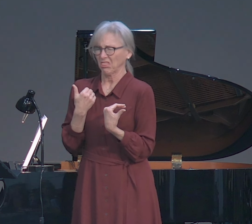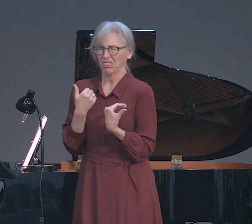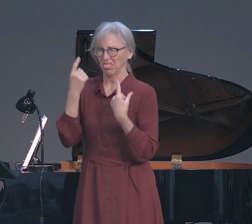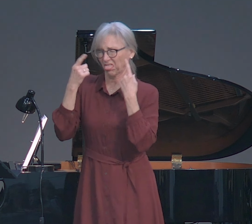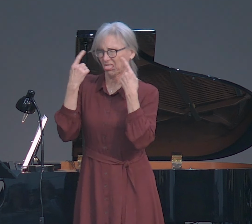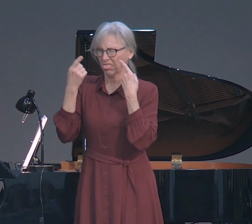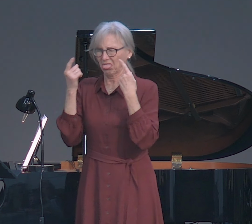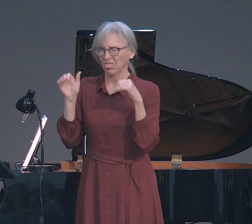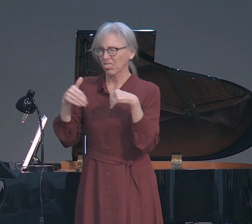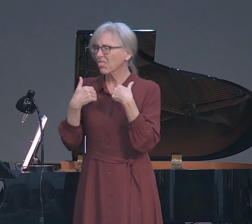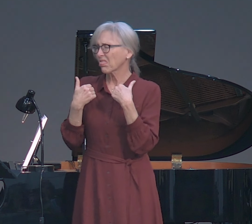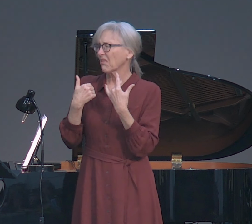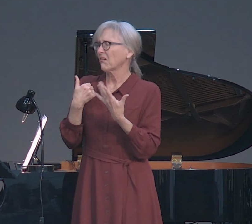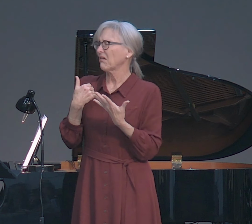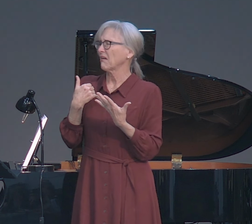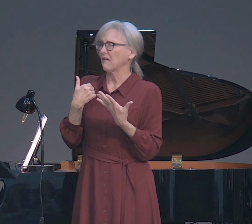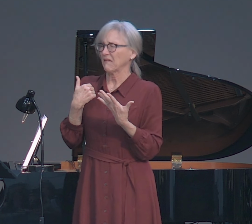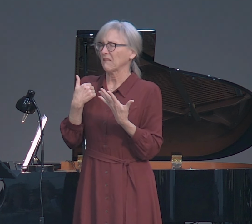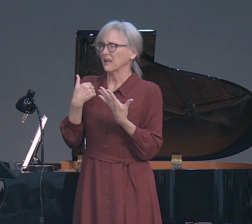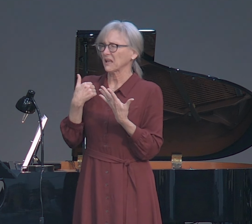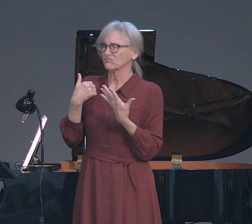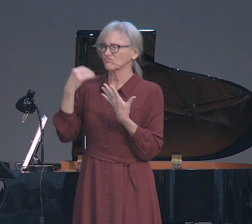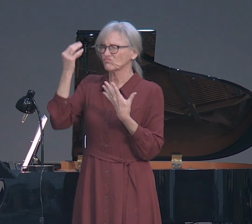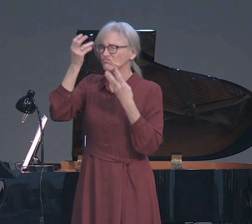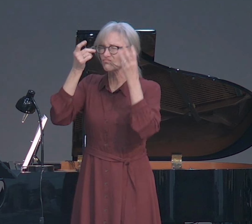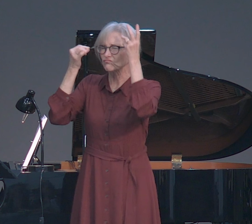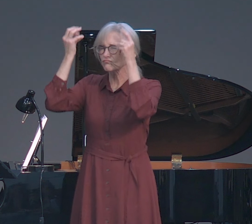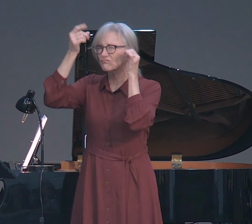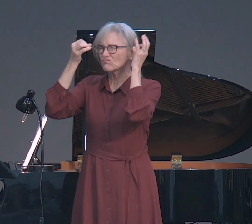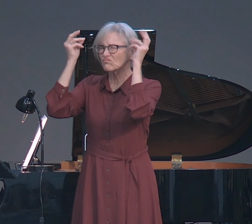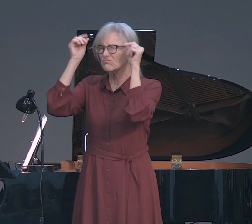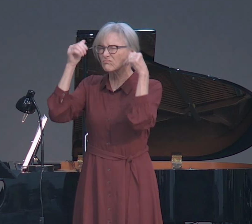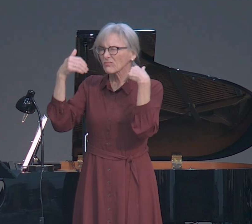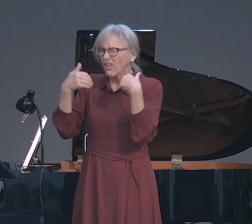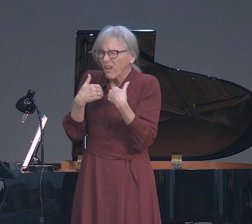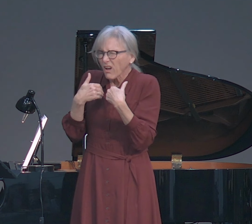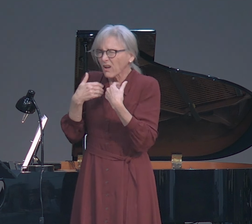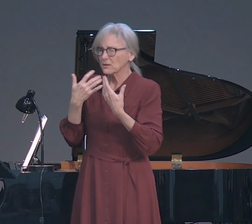thoughts that swirl around selfish loves.